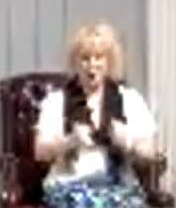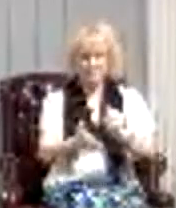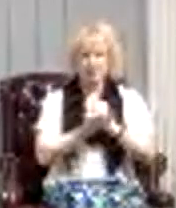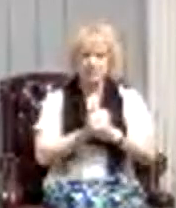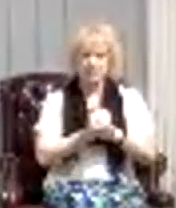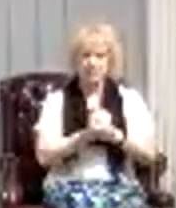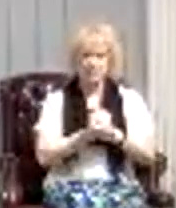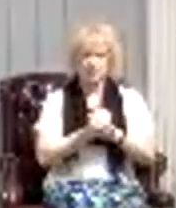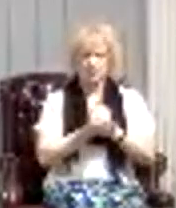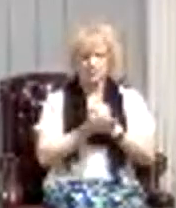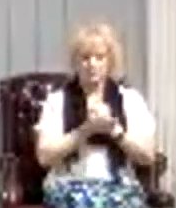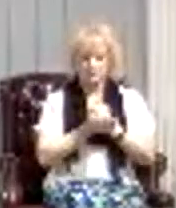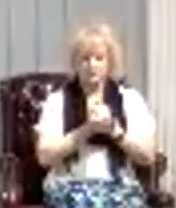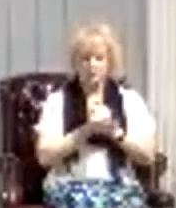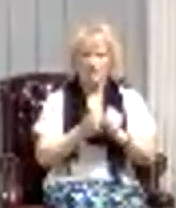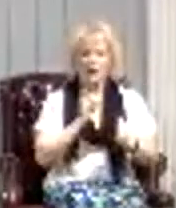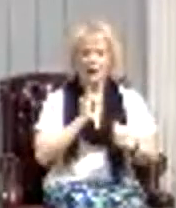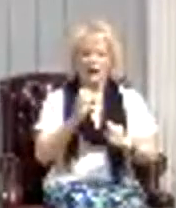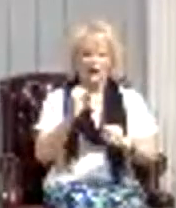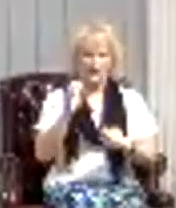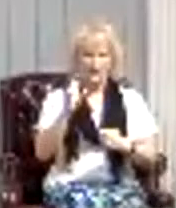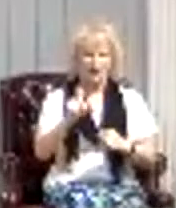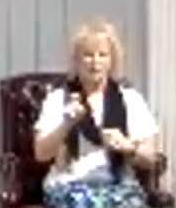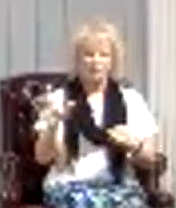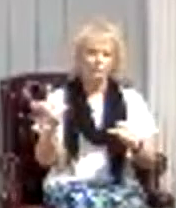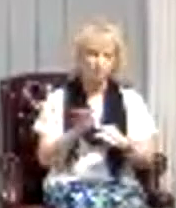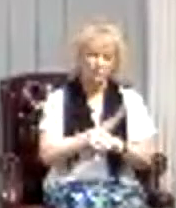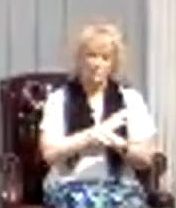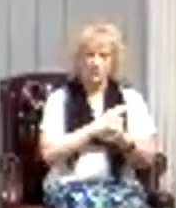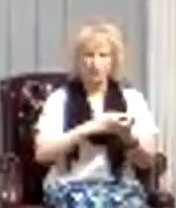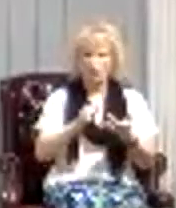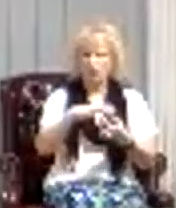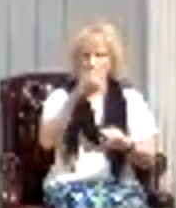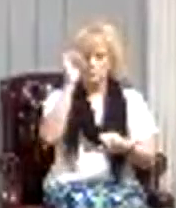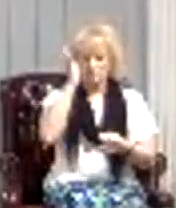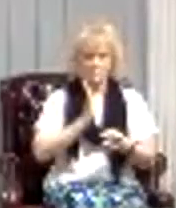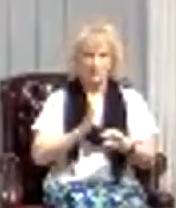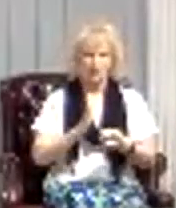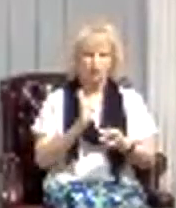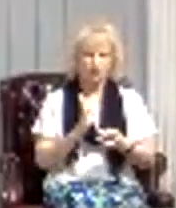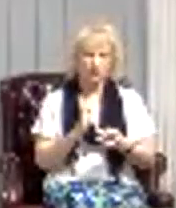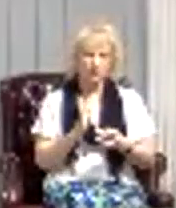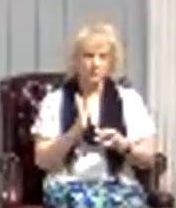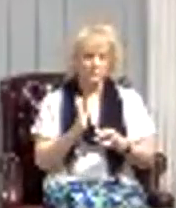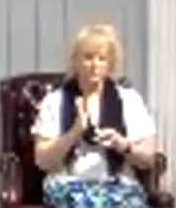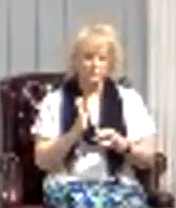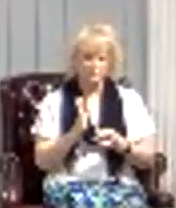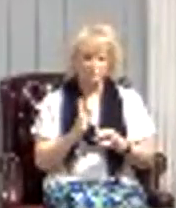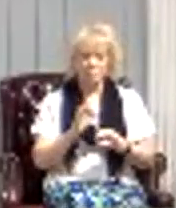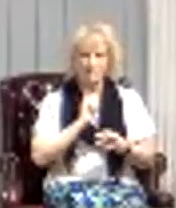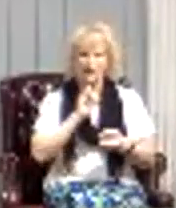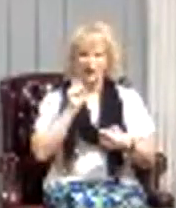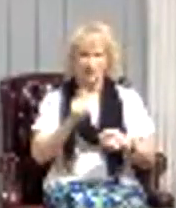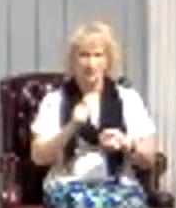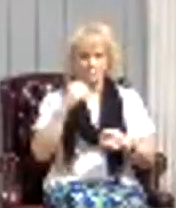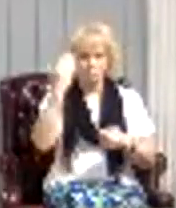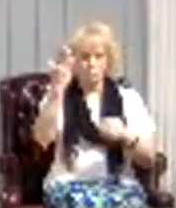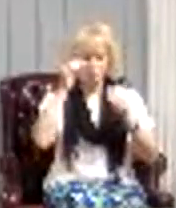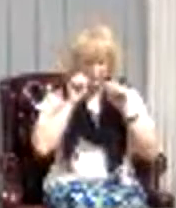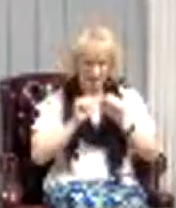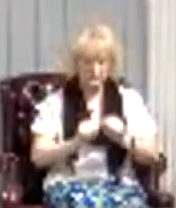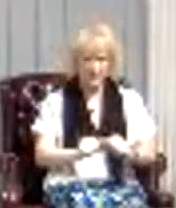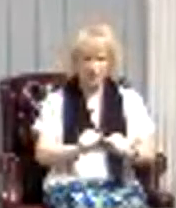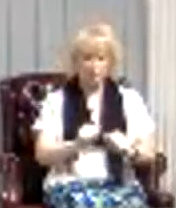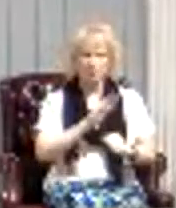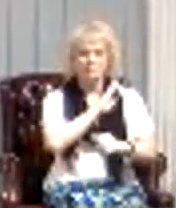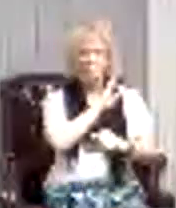today. And I need filling of the Holy Spirit of God. I need your enablement. I need